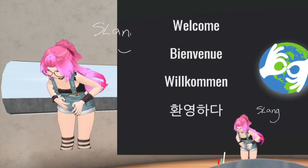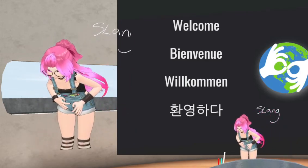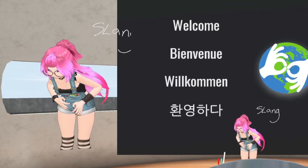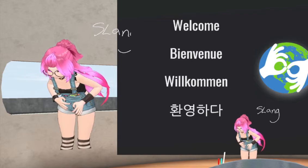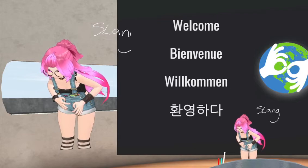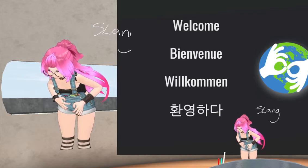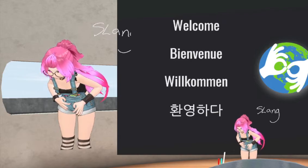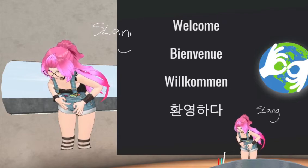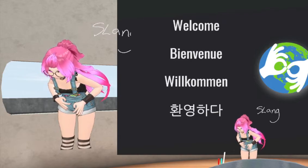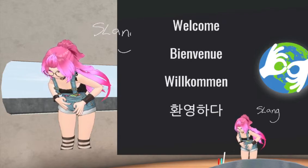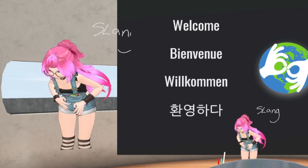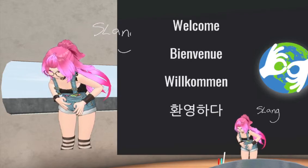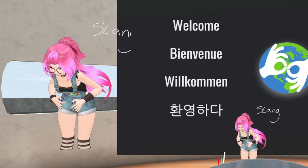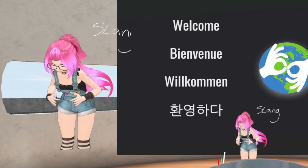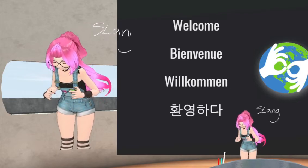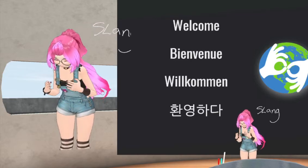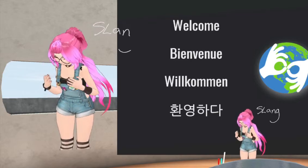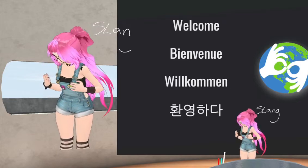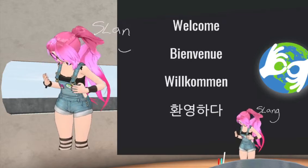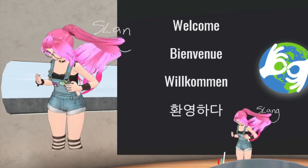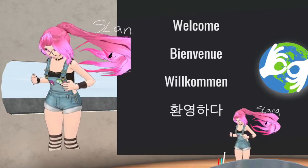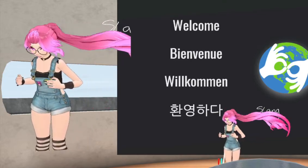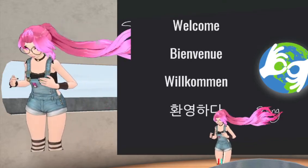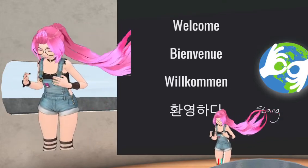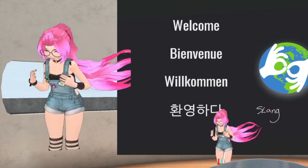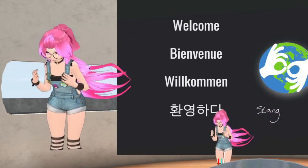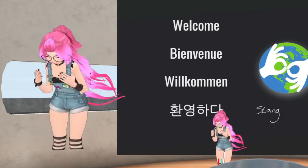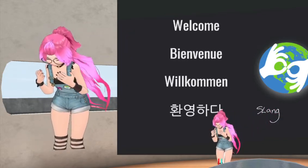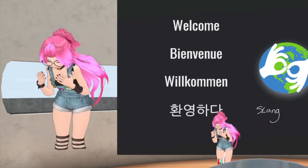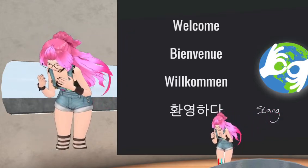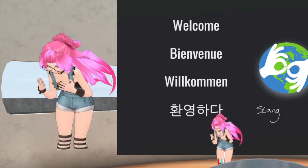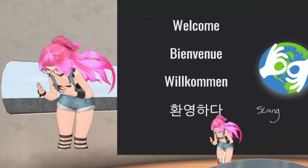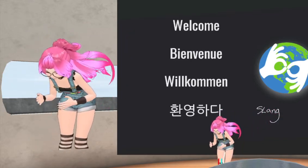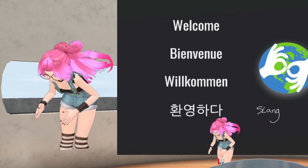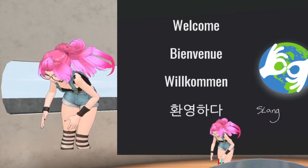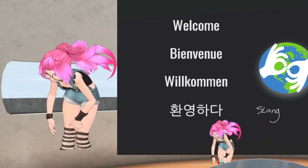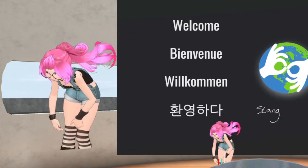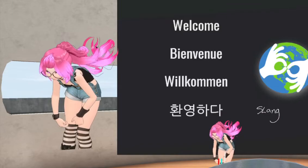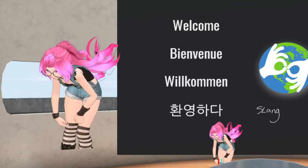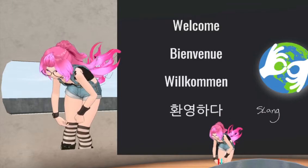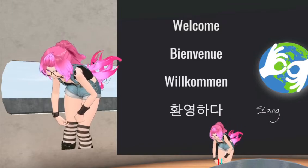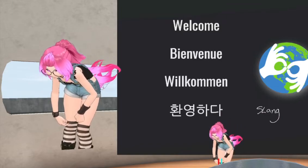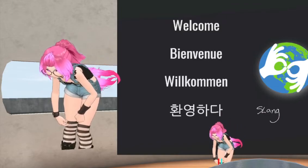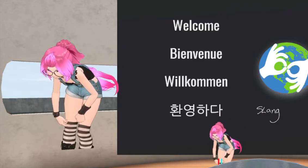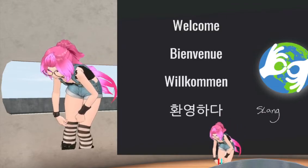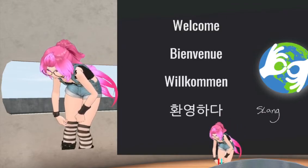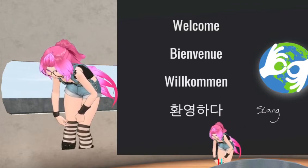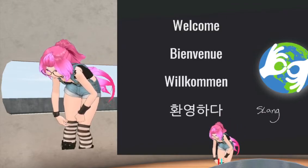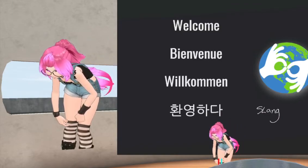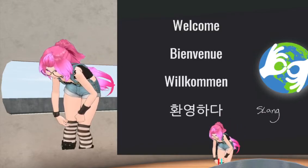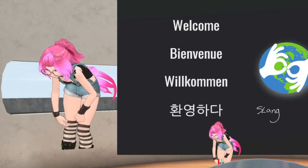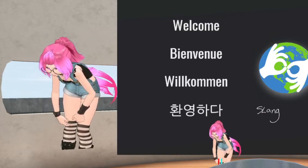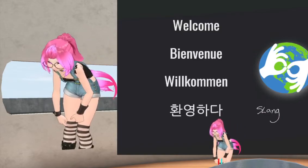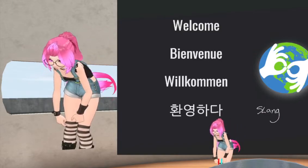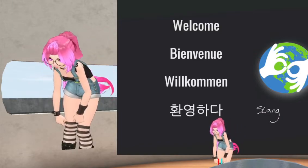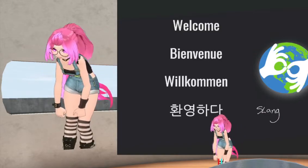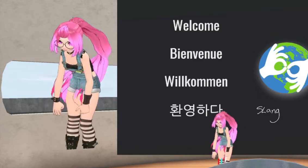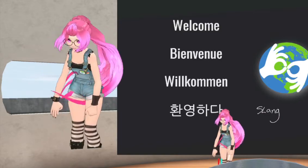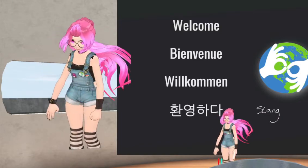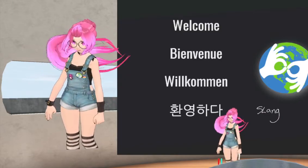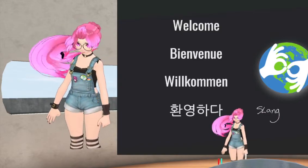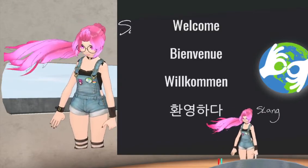thought. Yes. So this, if I do this sign on my chest, this sign, this means disappear. Because this sign means